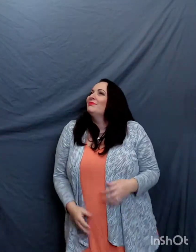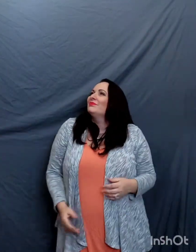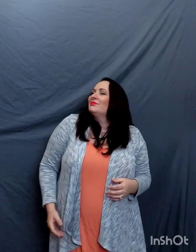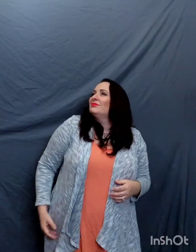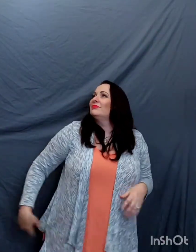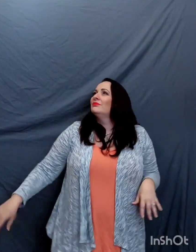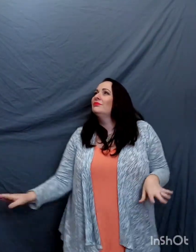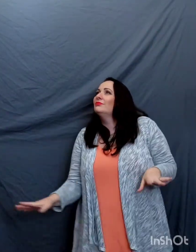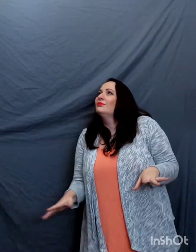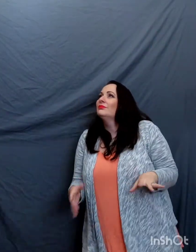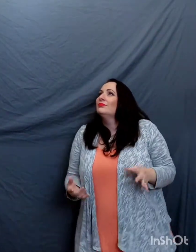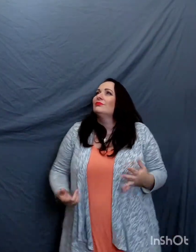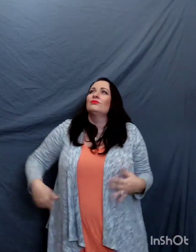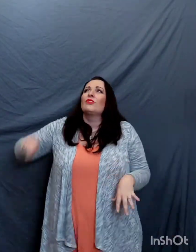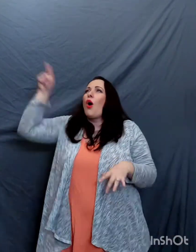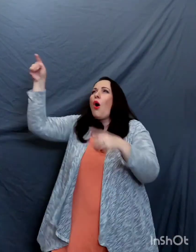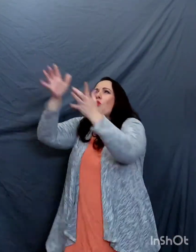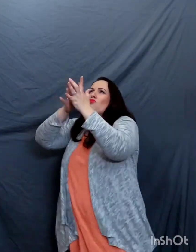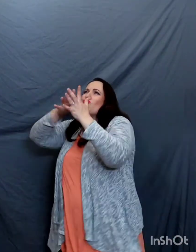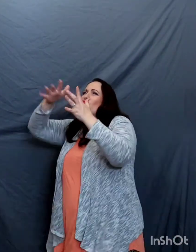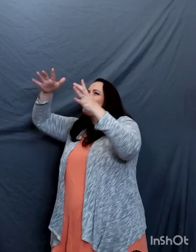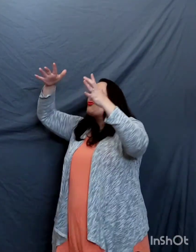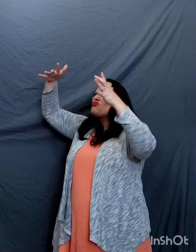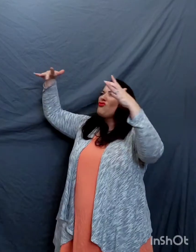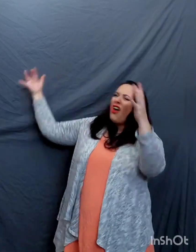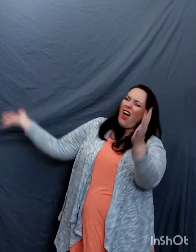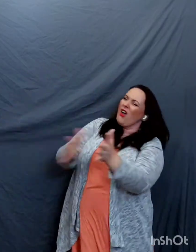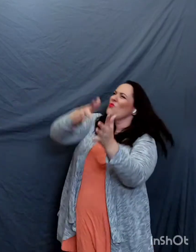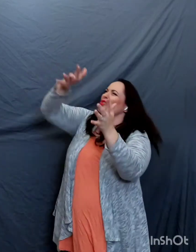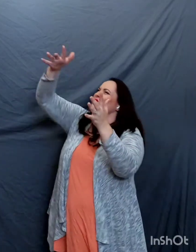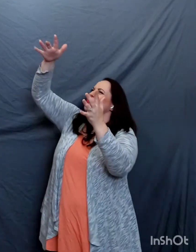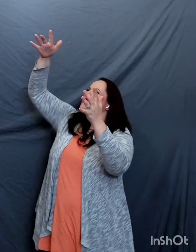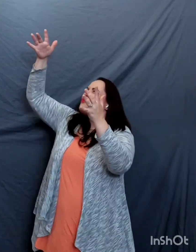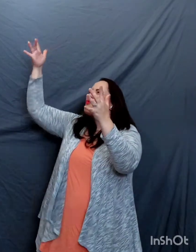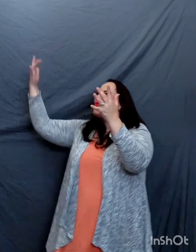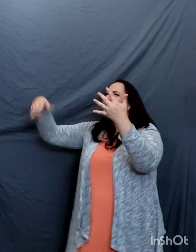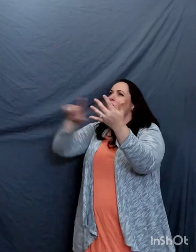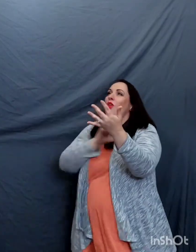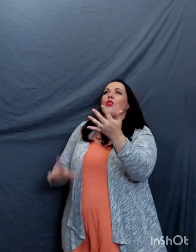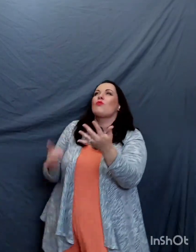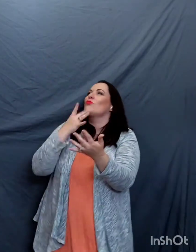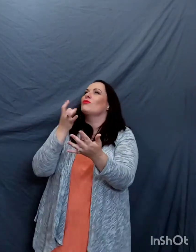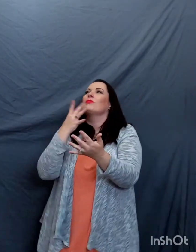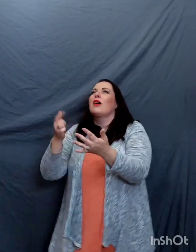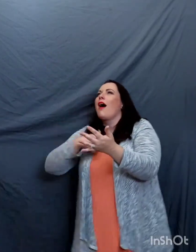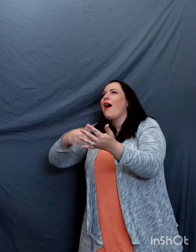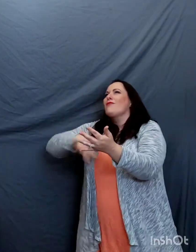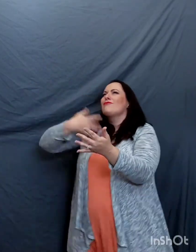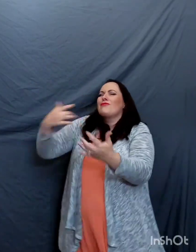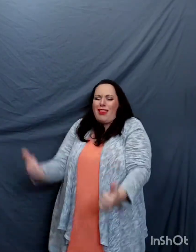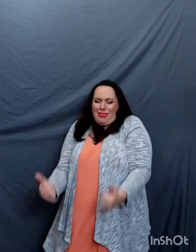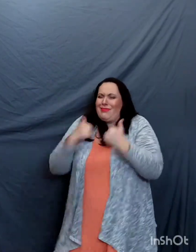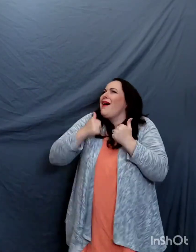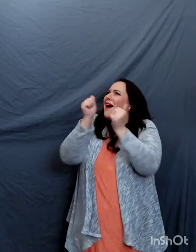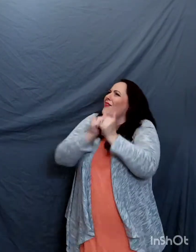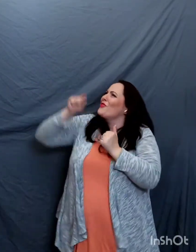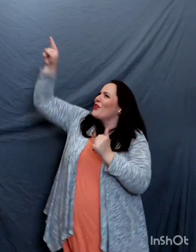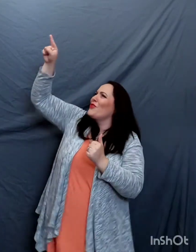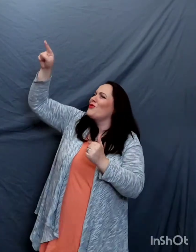Now you shine with glory, Lord of light I feel alive with you In your presence now I come alive